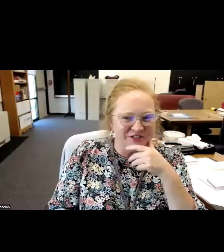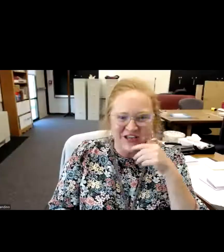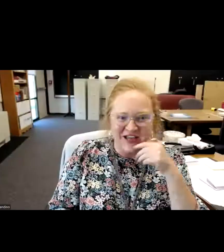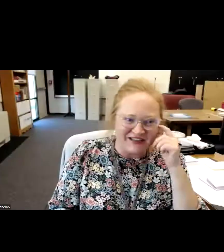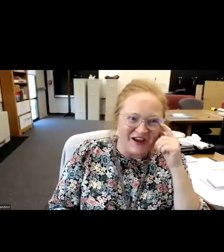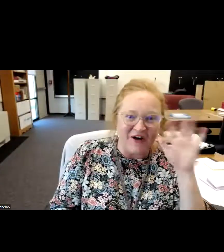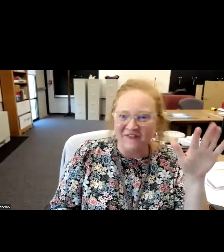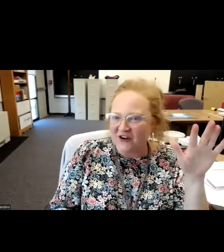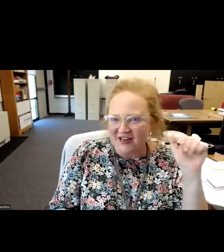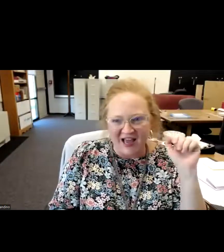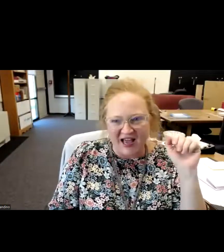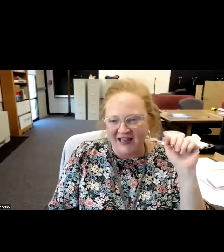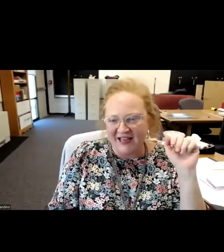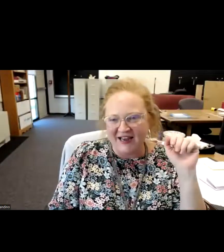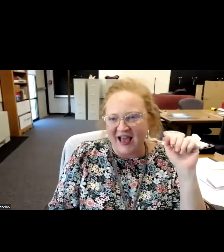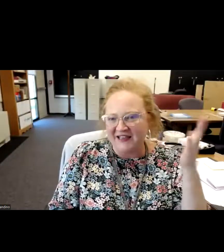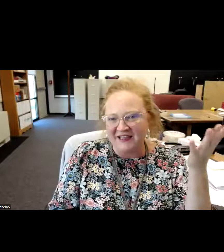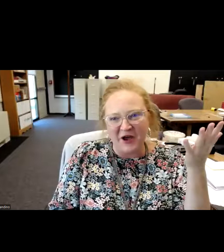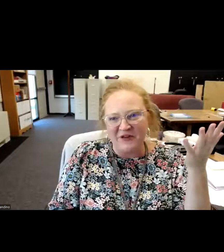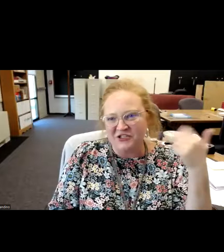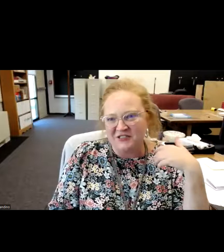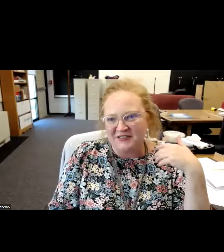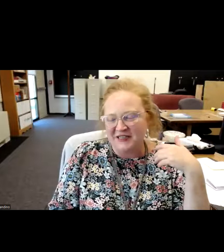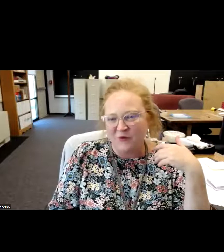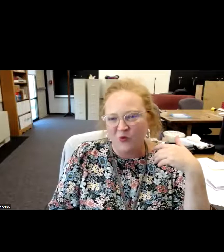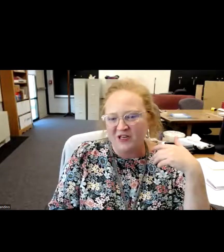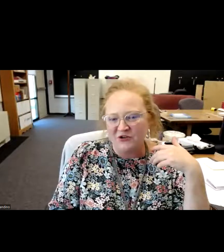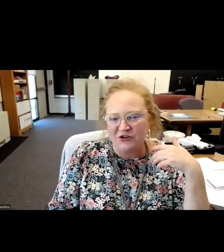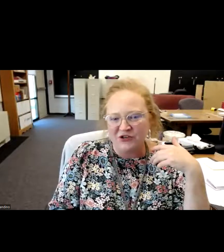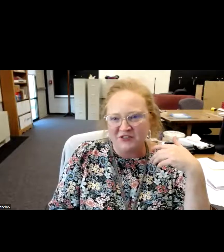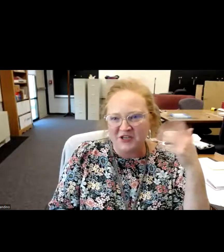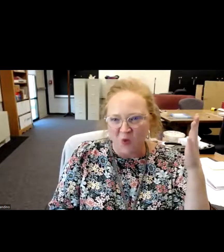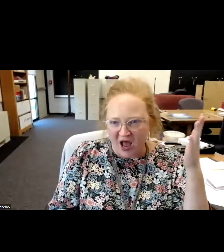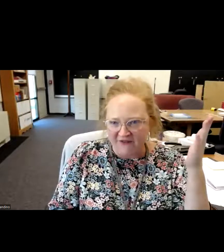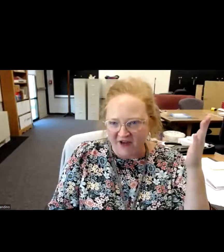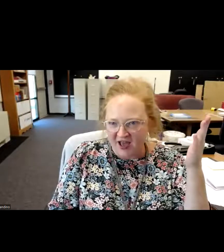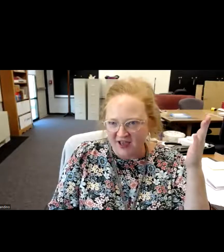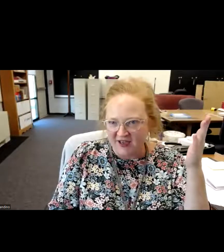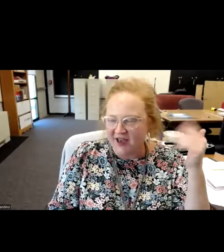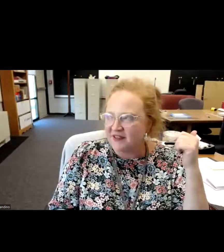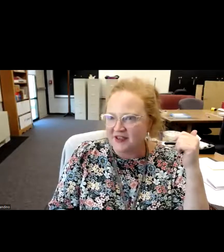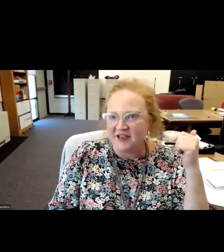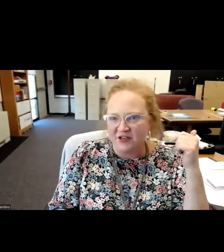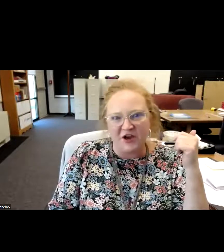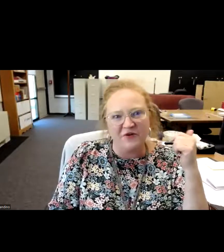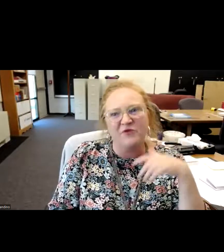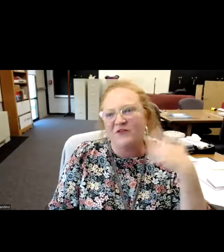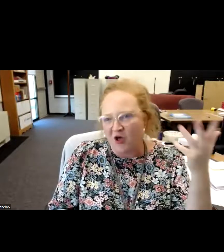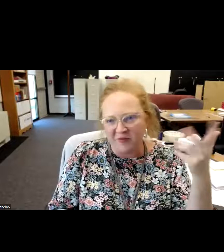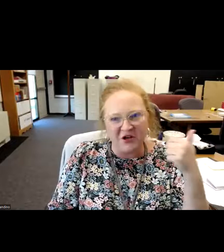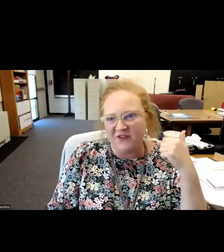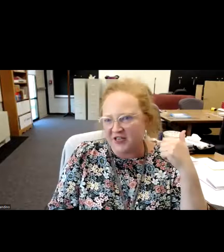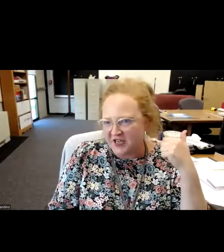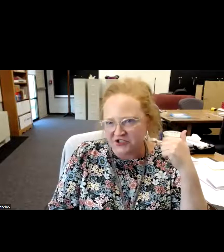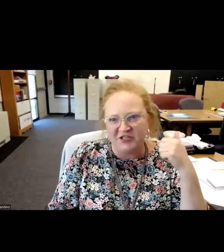I appreciate it. Y'all have a great night. And, it just, when you're using Wi-Fi, I think, we've